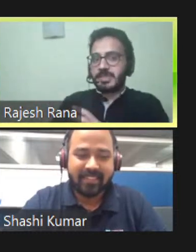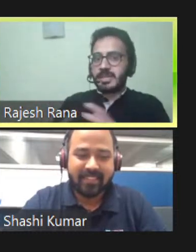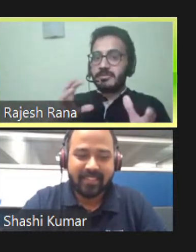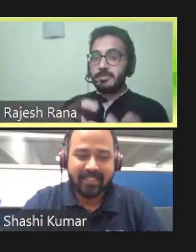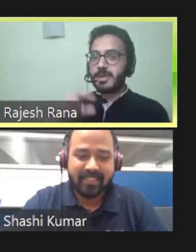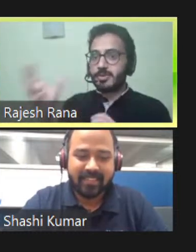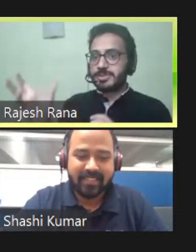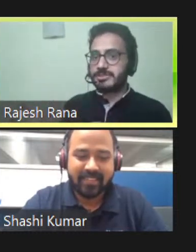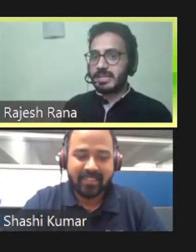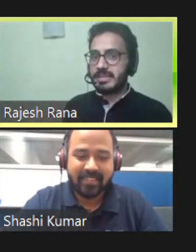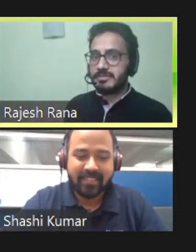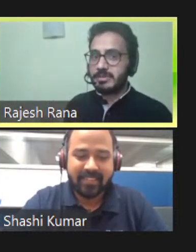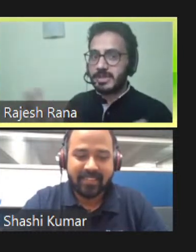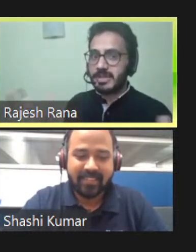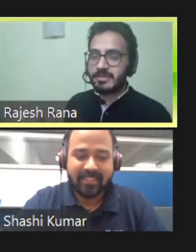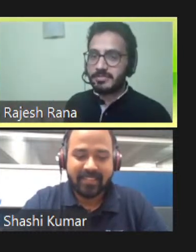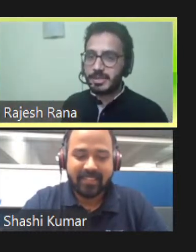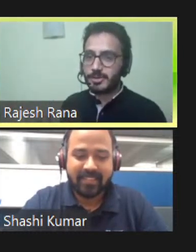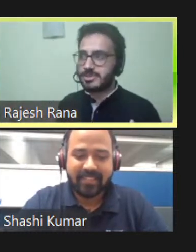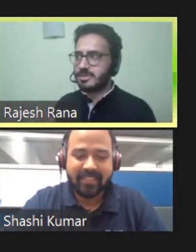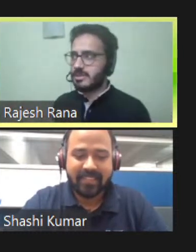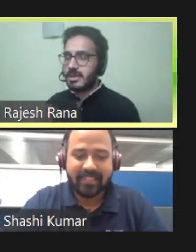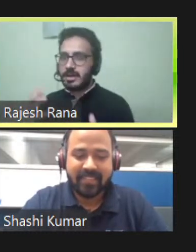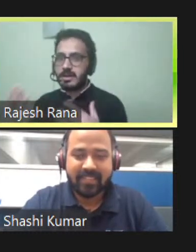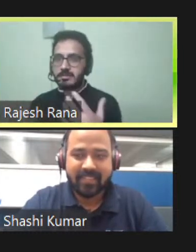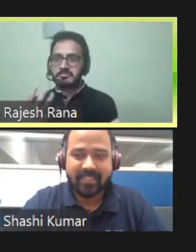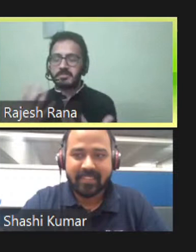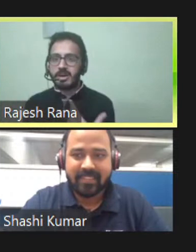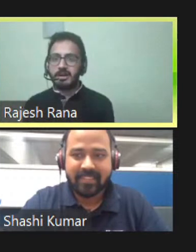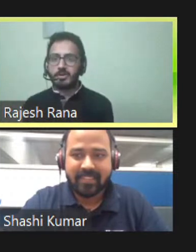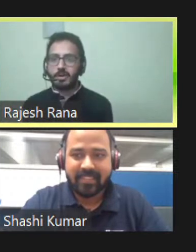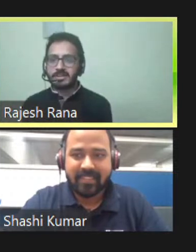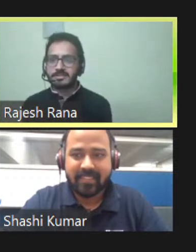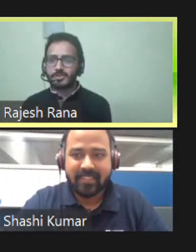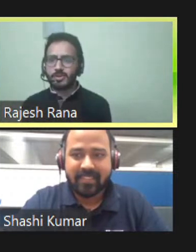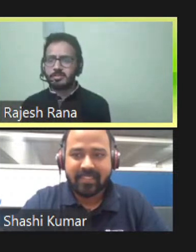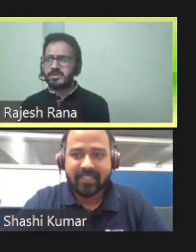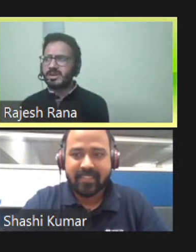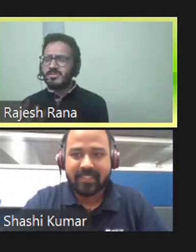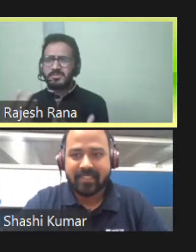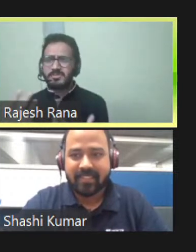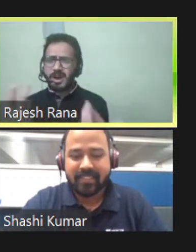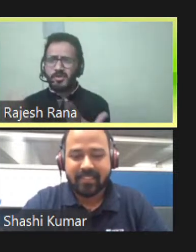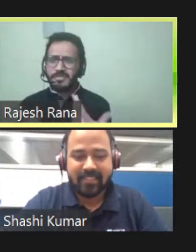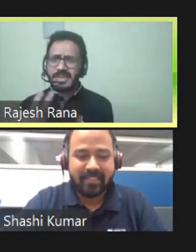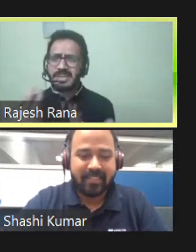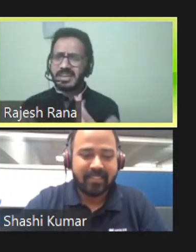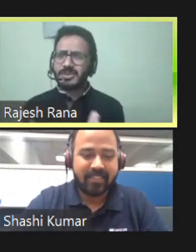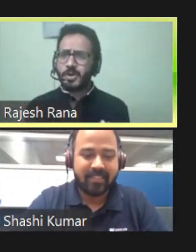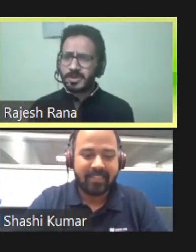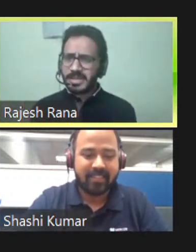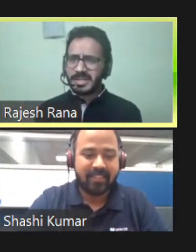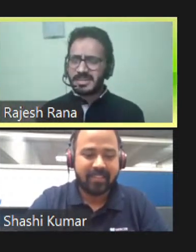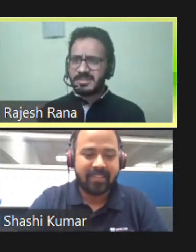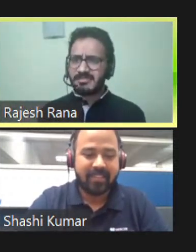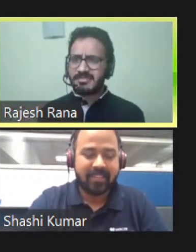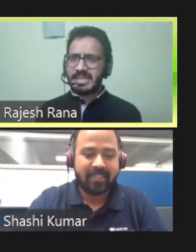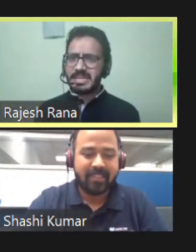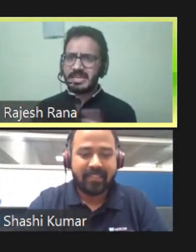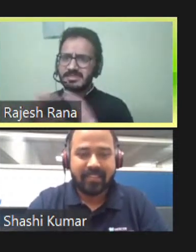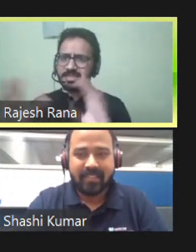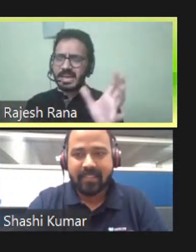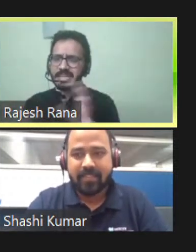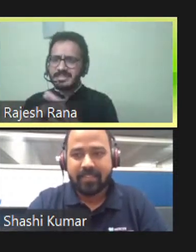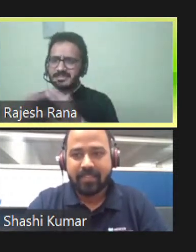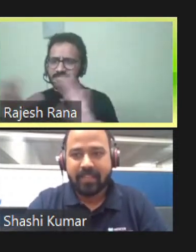how. There will be a question, right? There will be a definitely question in our audience. Talk about how we can communicate,